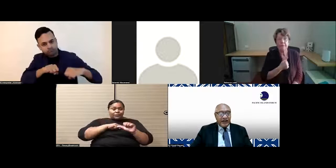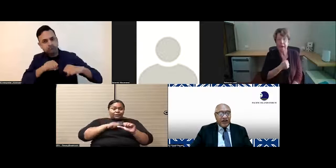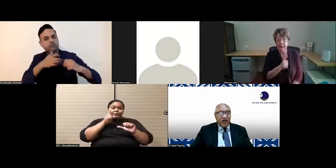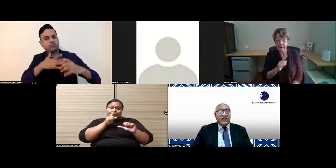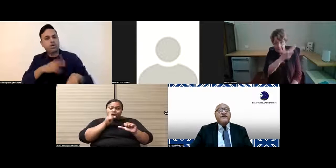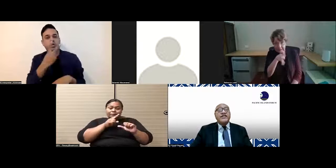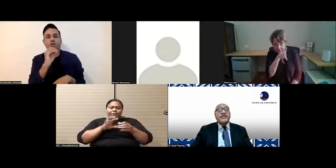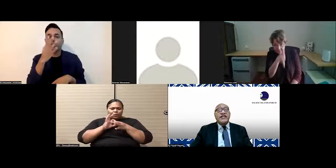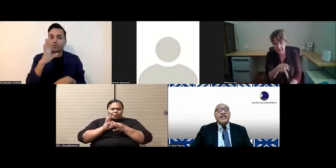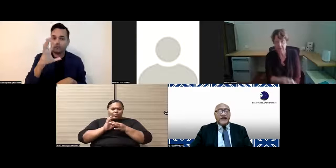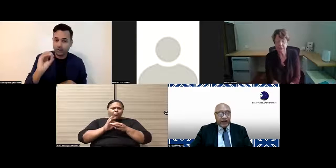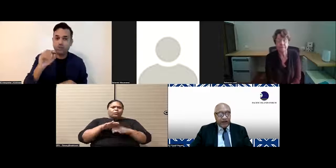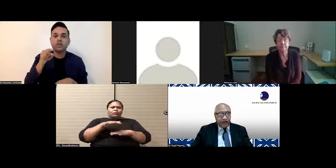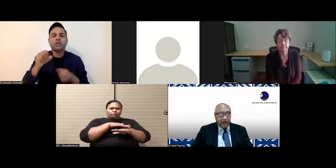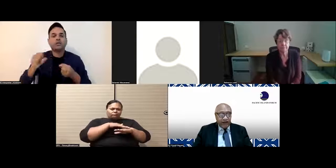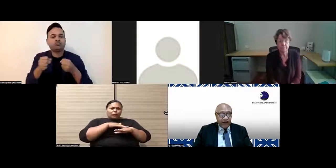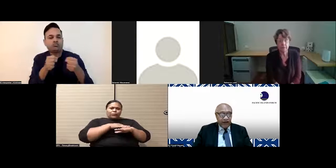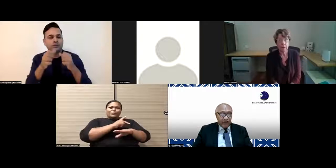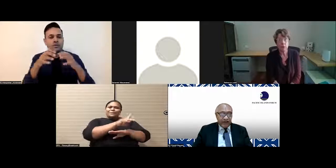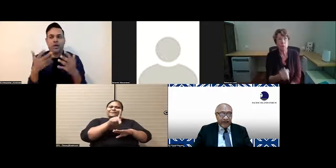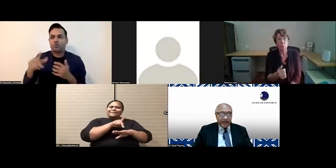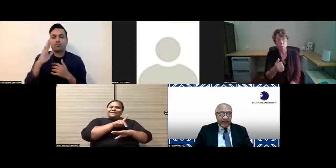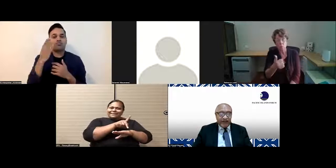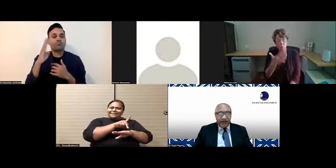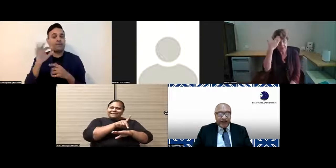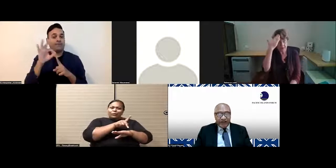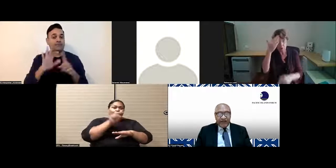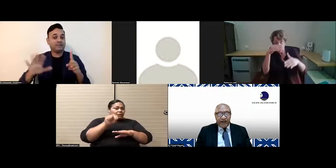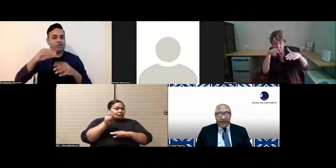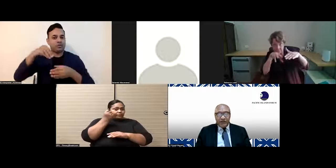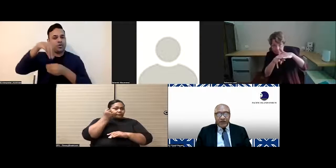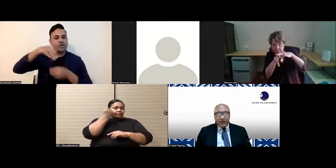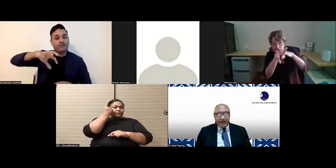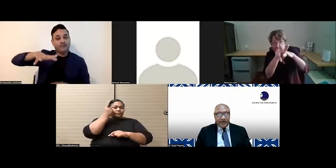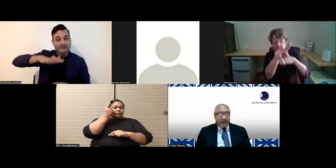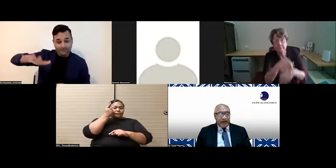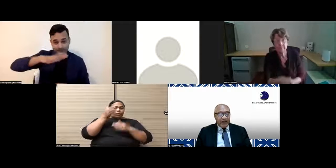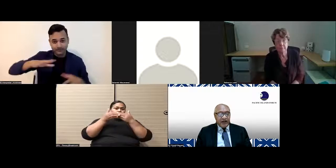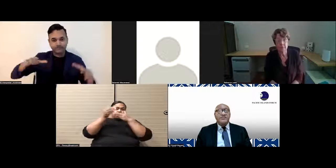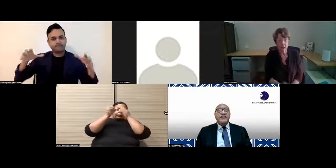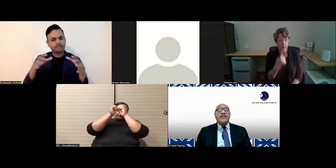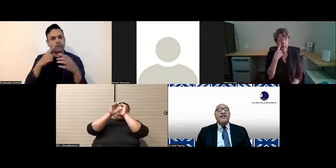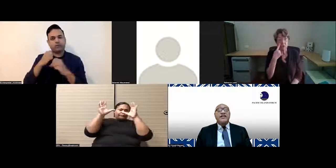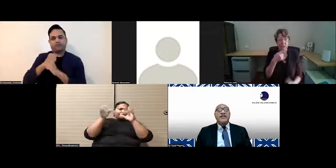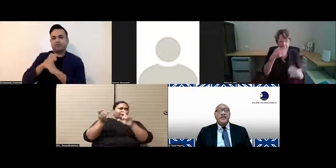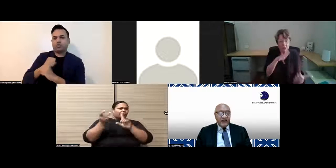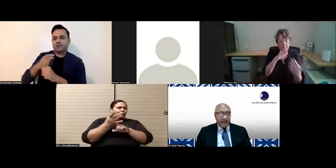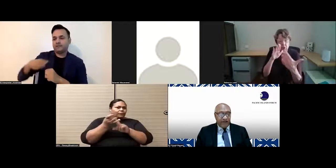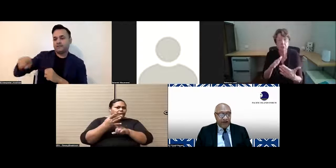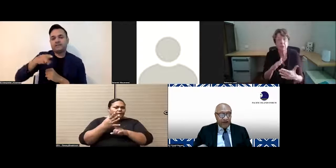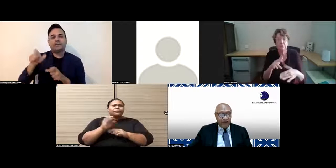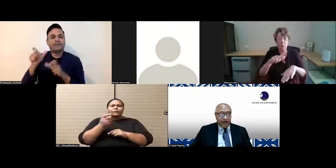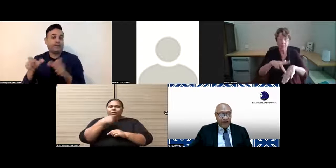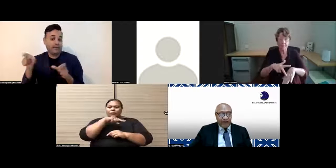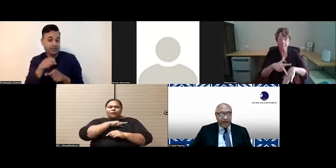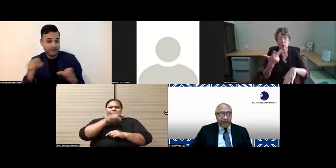recognizing that the long-term vision is vital to addressing the challenges facing the Blue Pacific, particularly in the